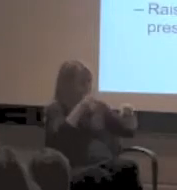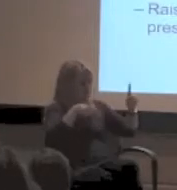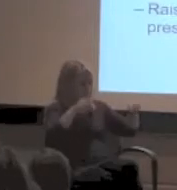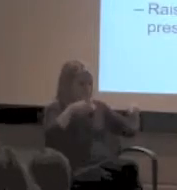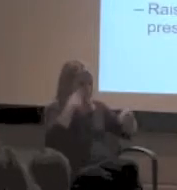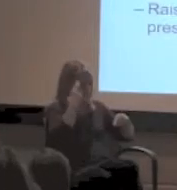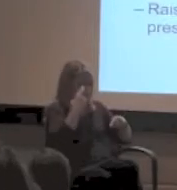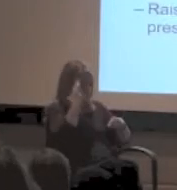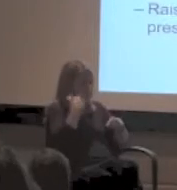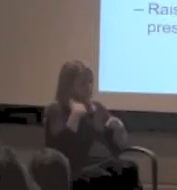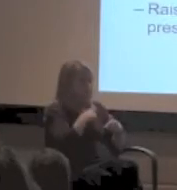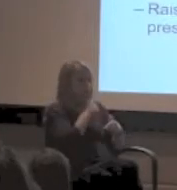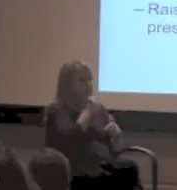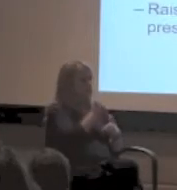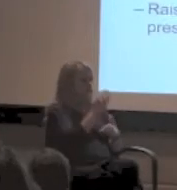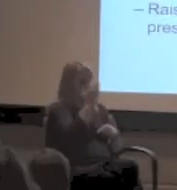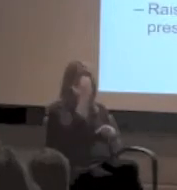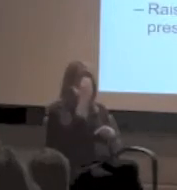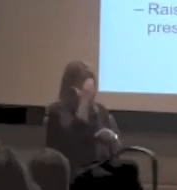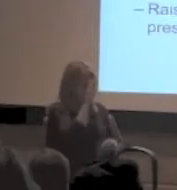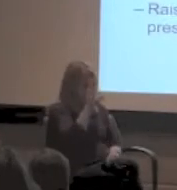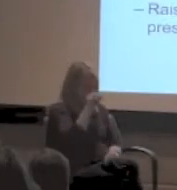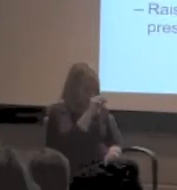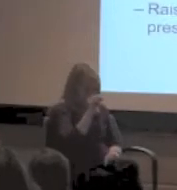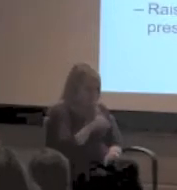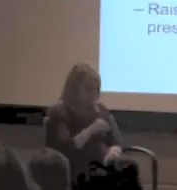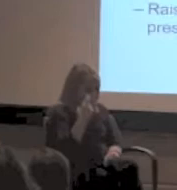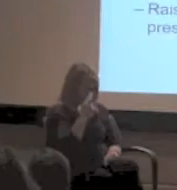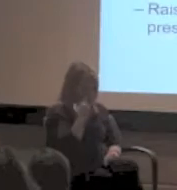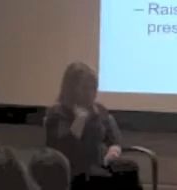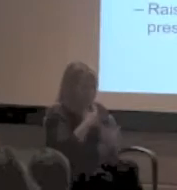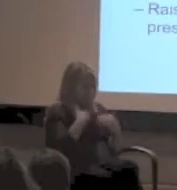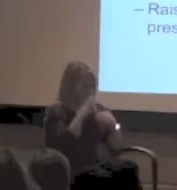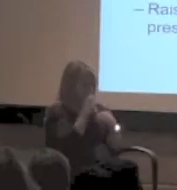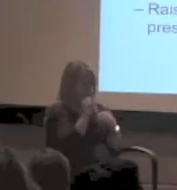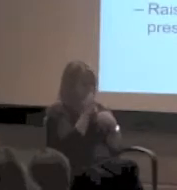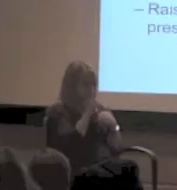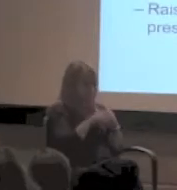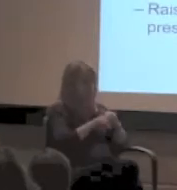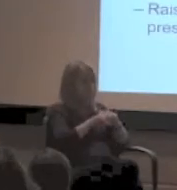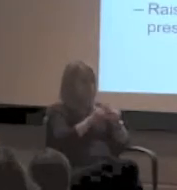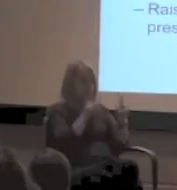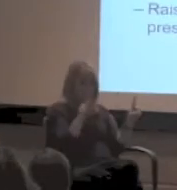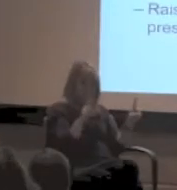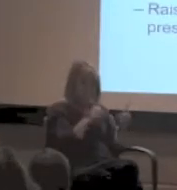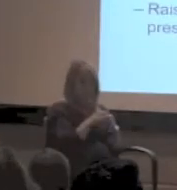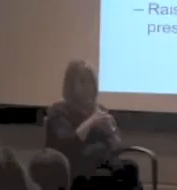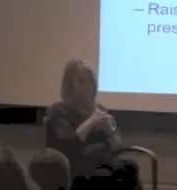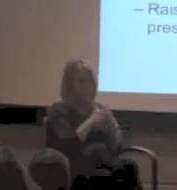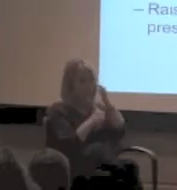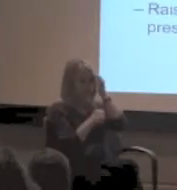and we don't know 98% of them. So, but it relies on a very intricate system of